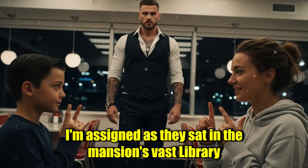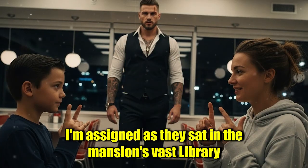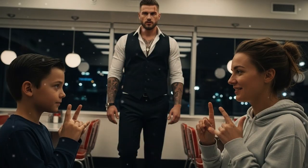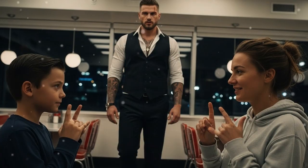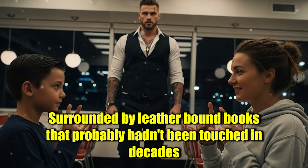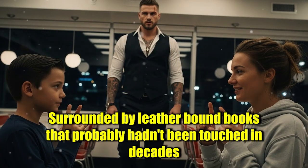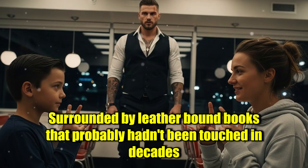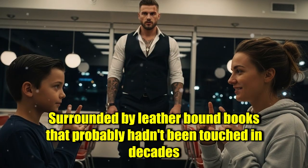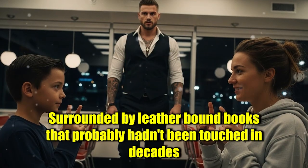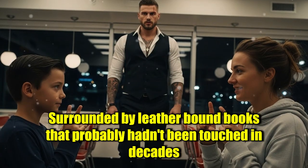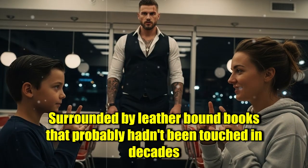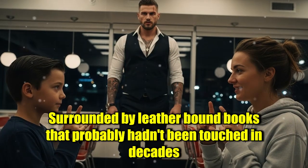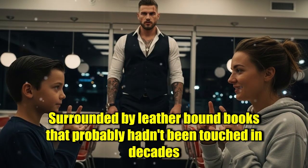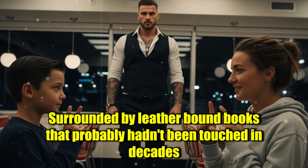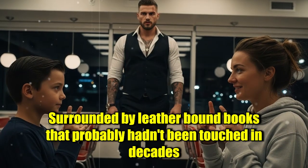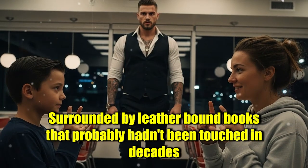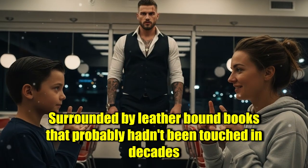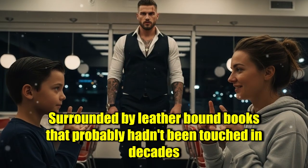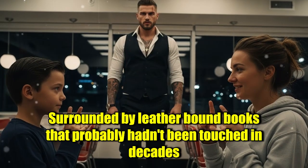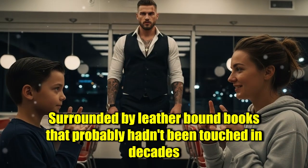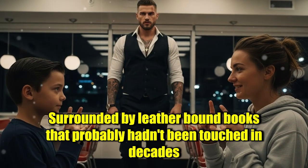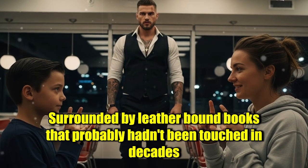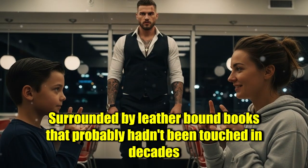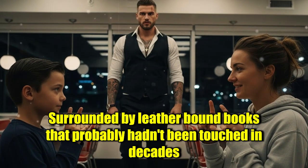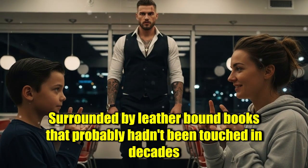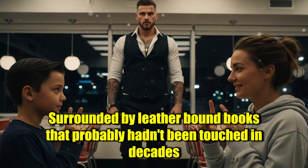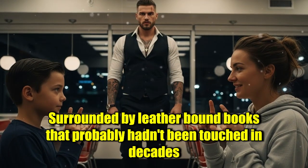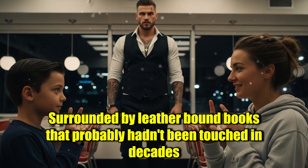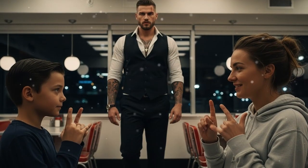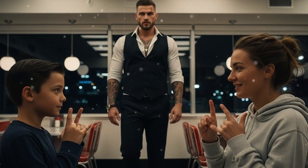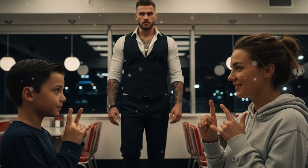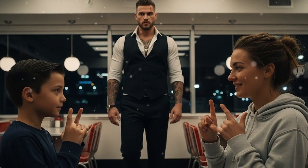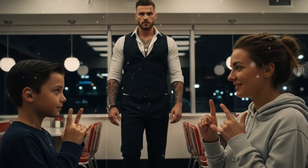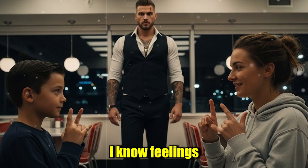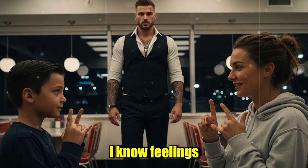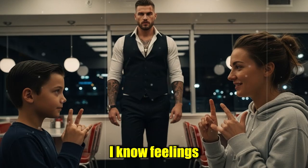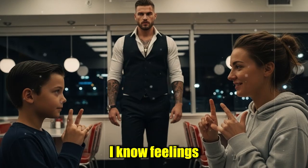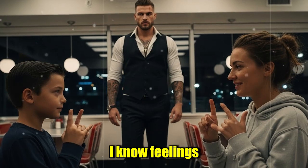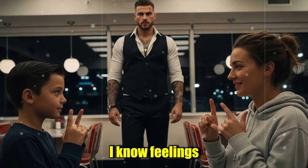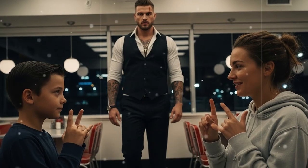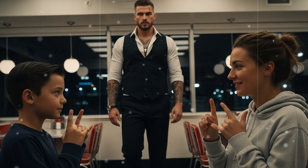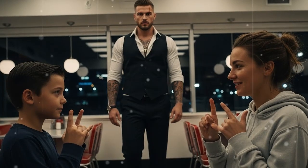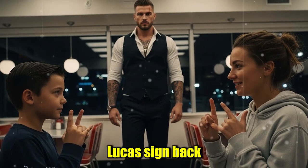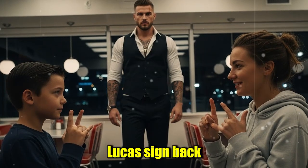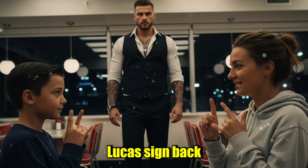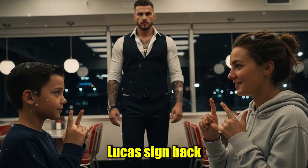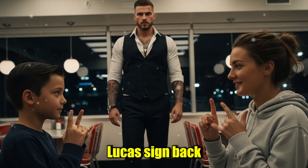library, surrounded by leather-bound books that probably hadn't been touched in decades. "I know feelings," Luca signed